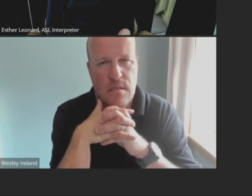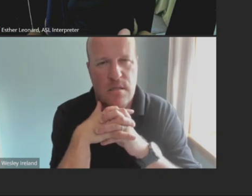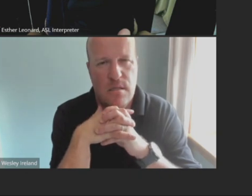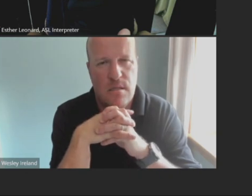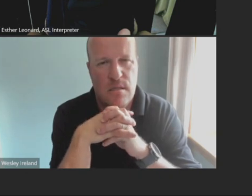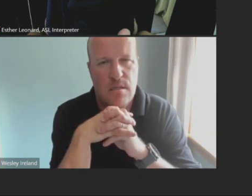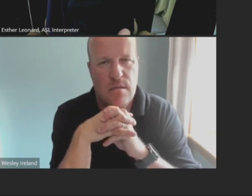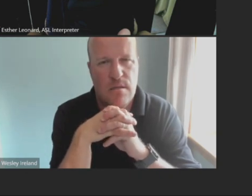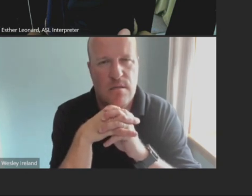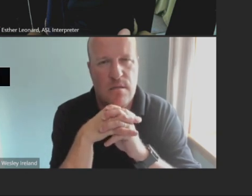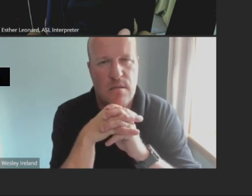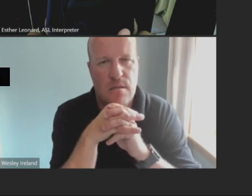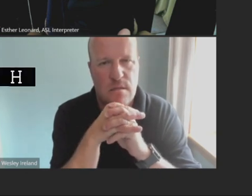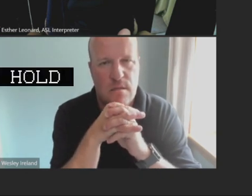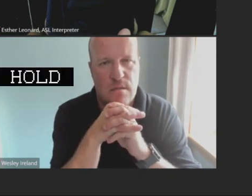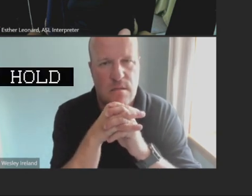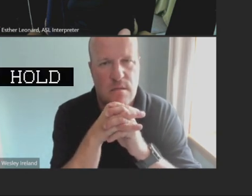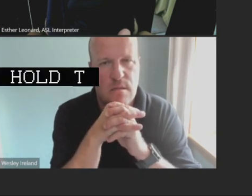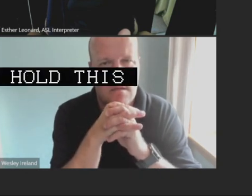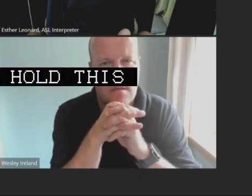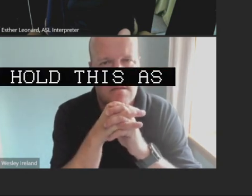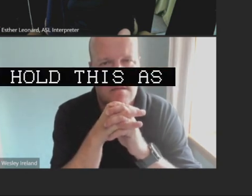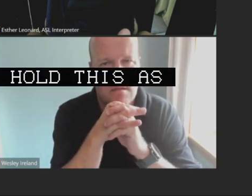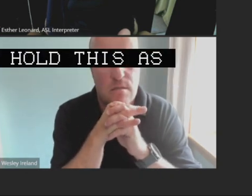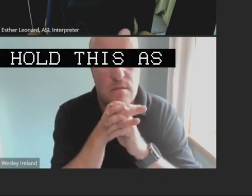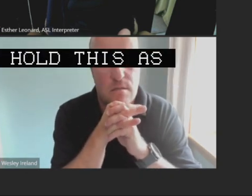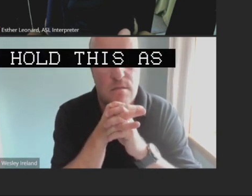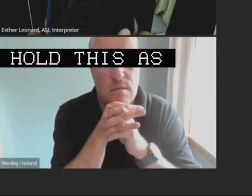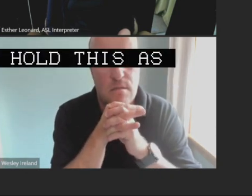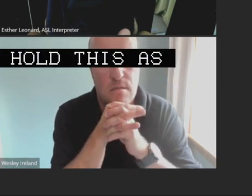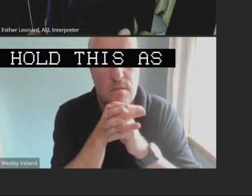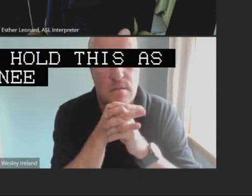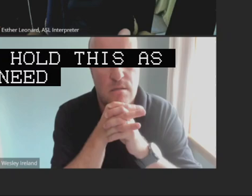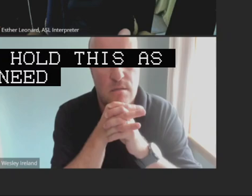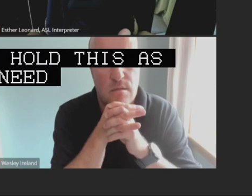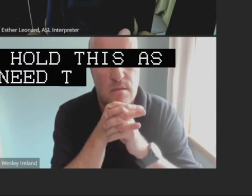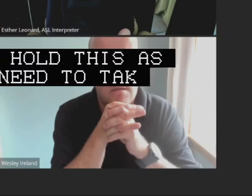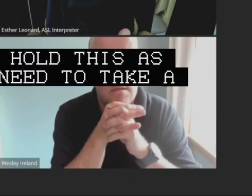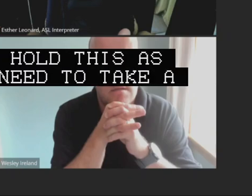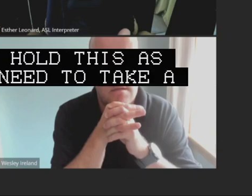need to take a vote while it's still just an issue under discussion.